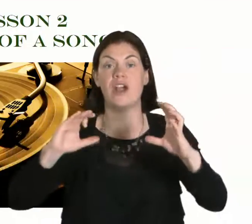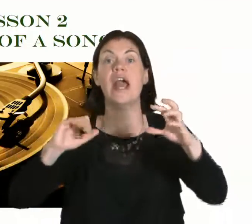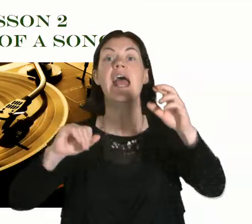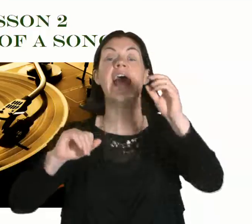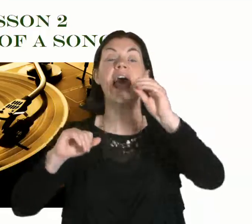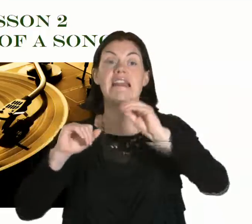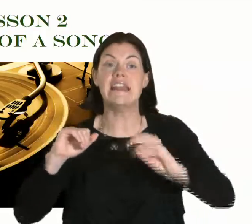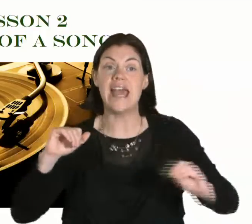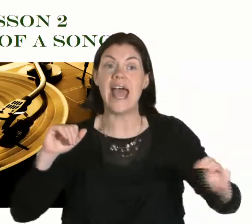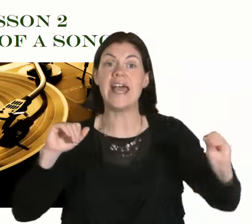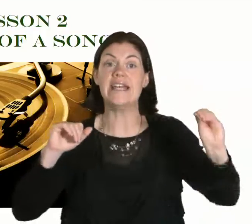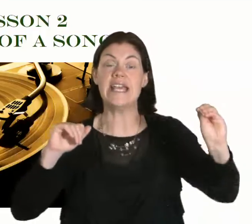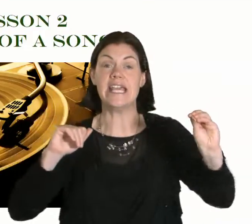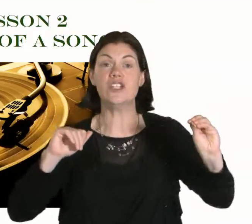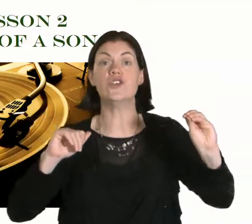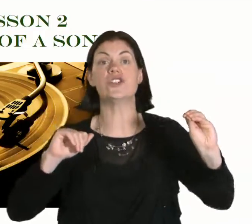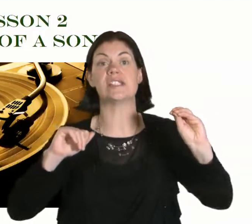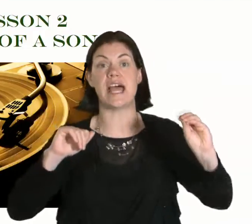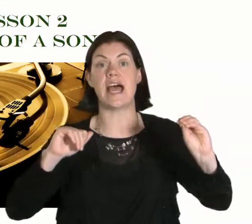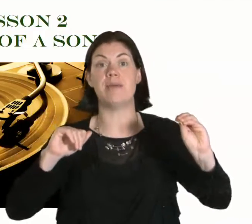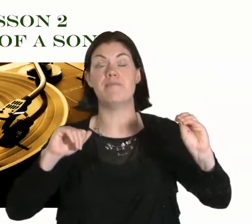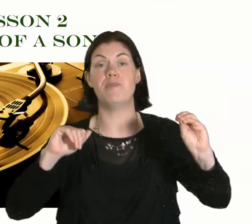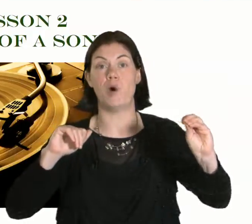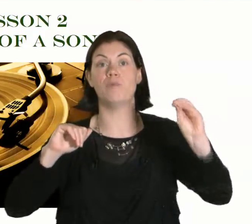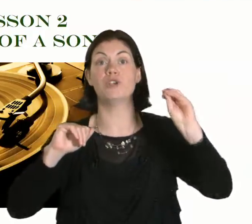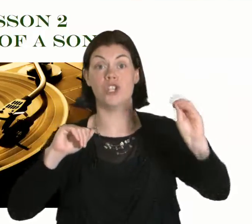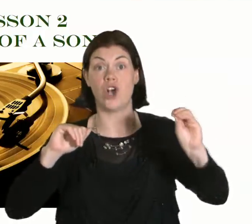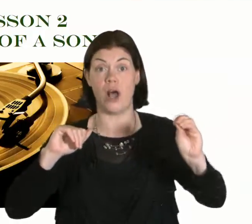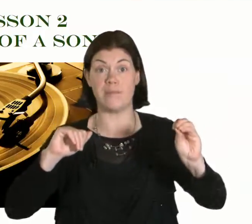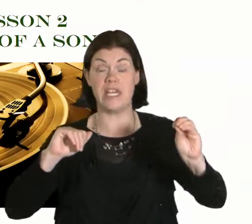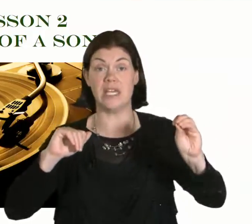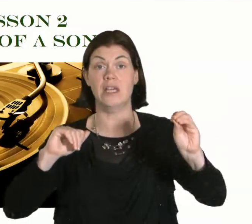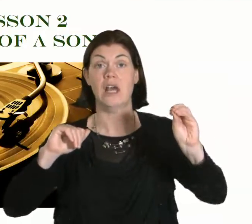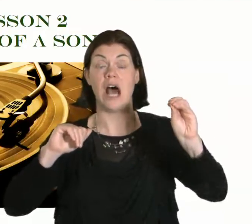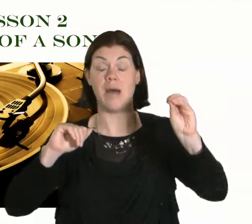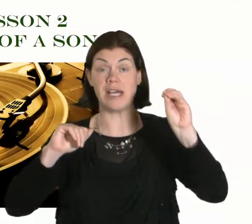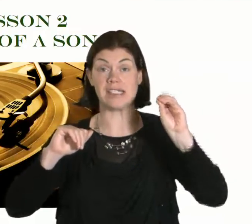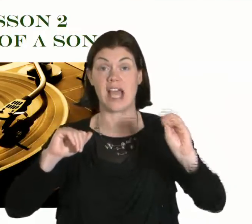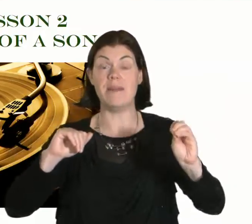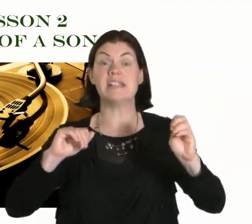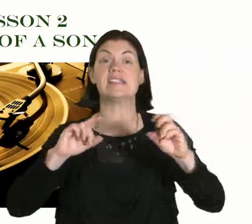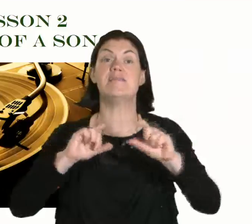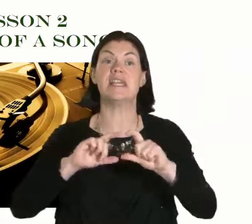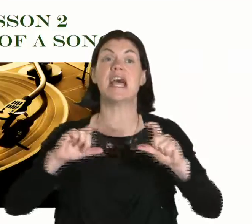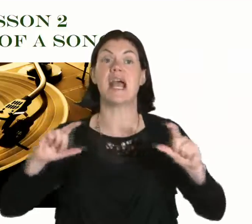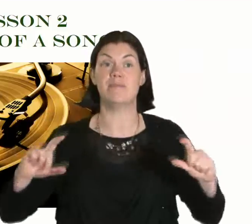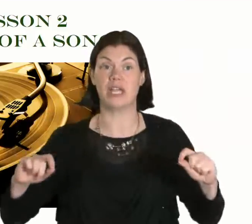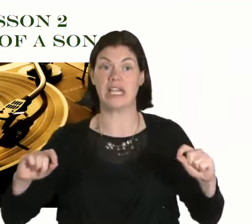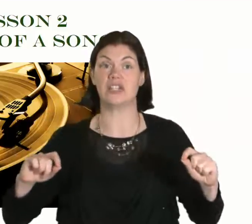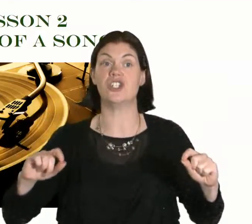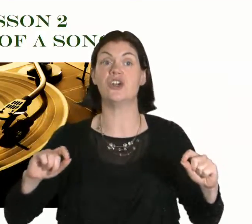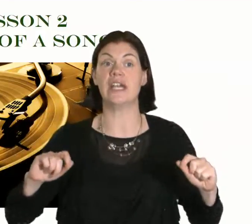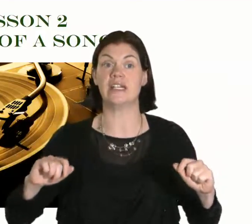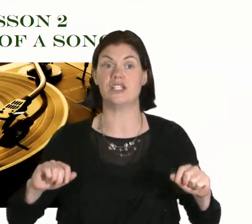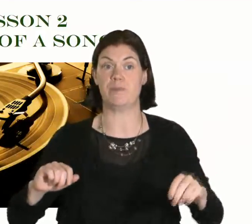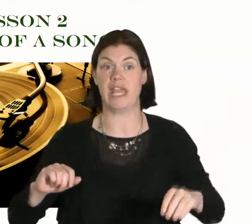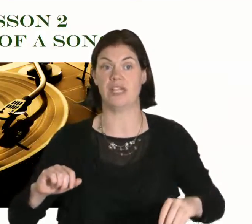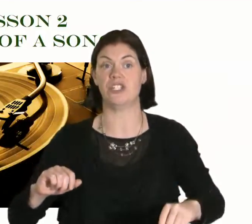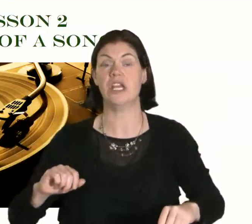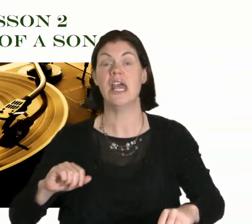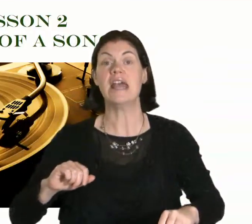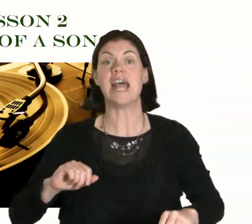it there. And then in your slam poem good copy assignment, submit the hyperlink to your